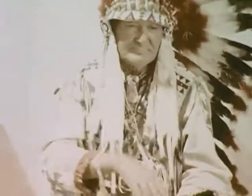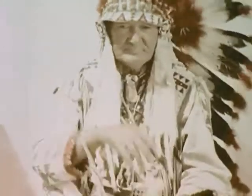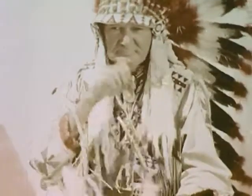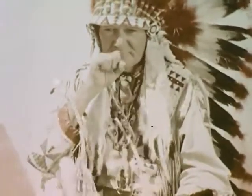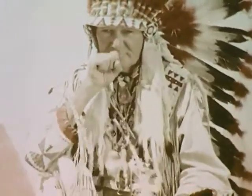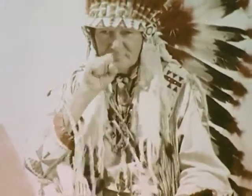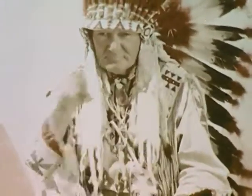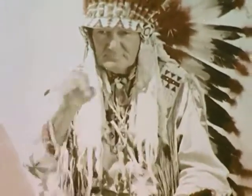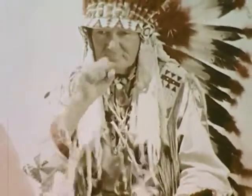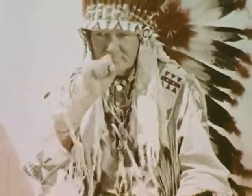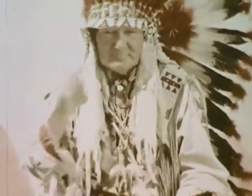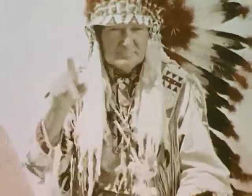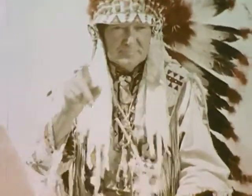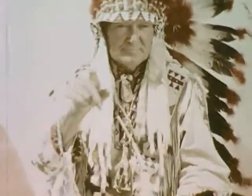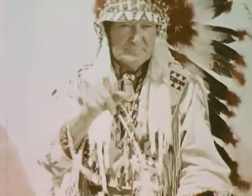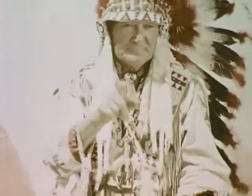So the chief said,